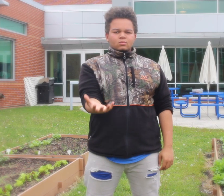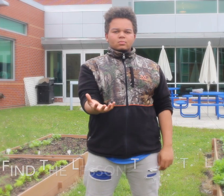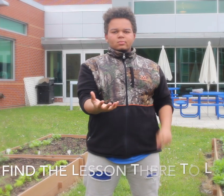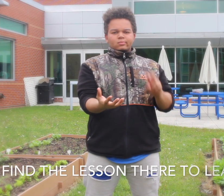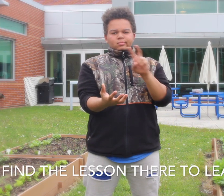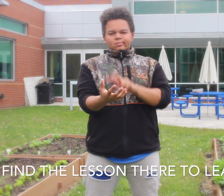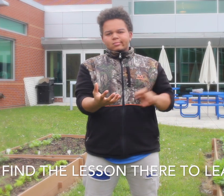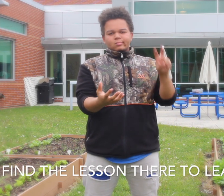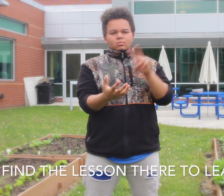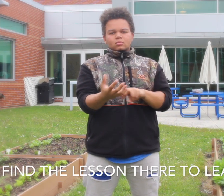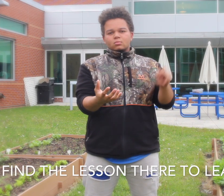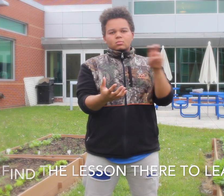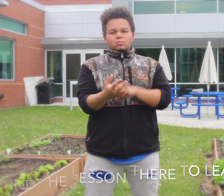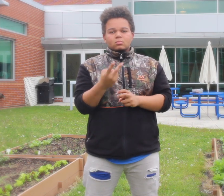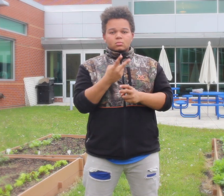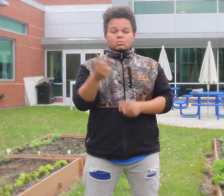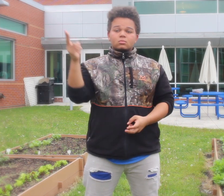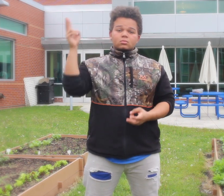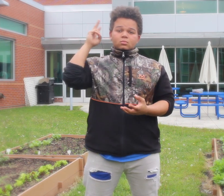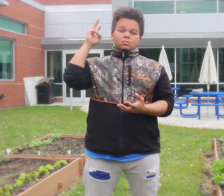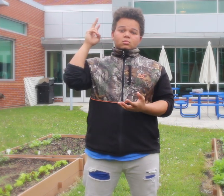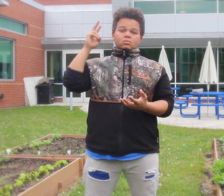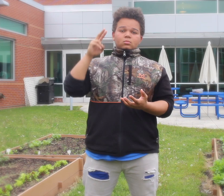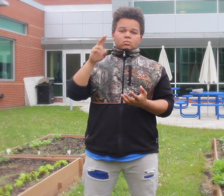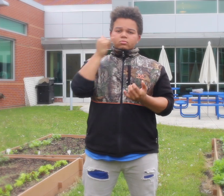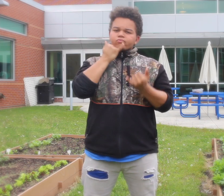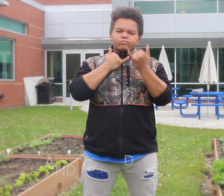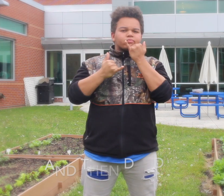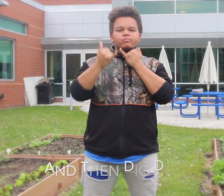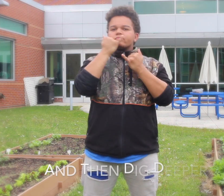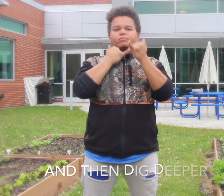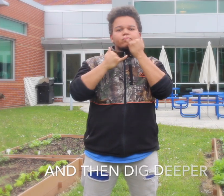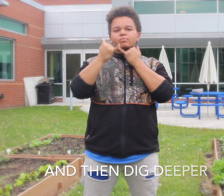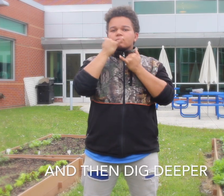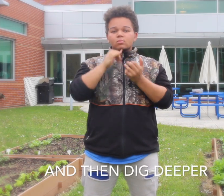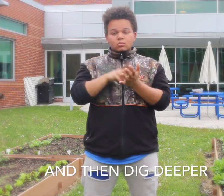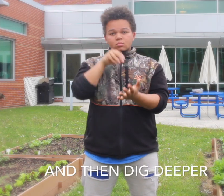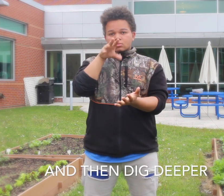Is find the lessons there to learn, and then dig